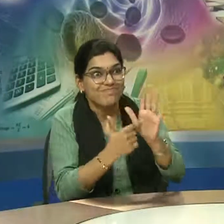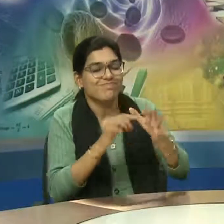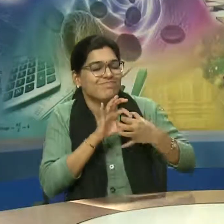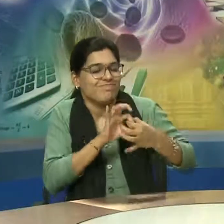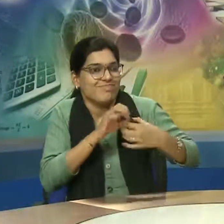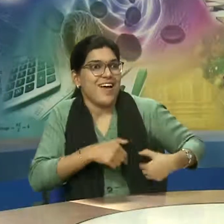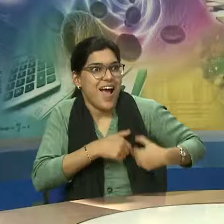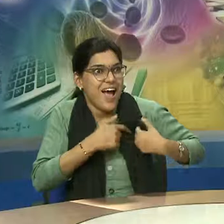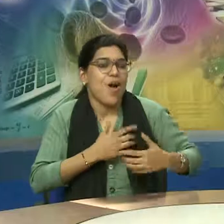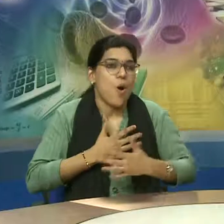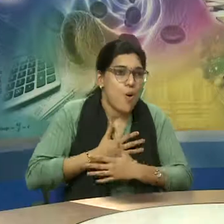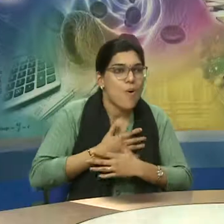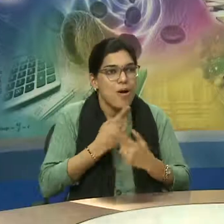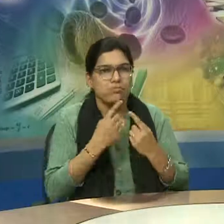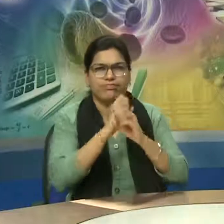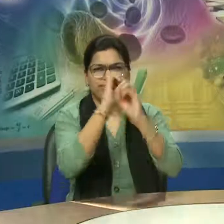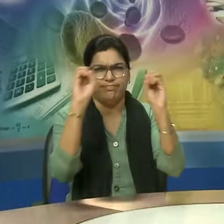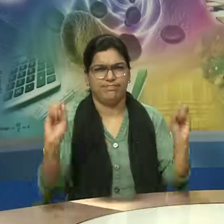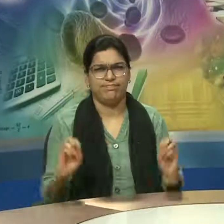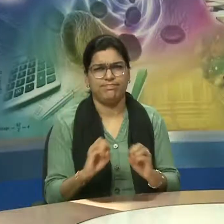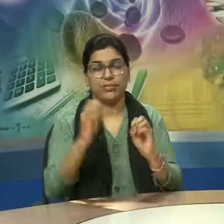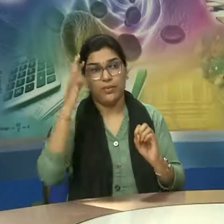People show different behavior